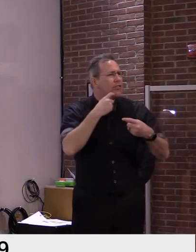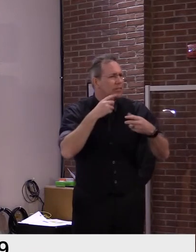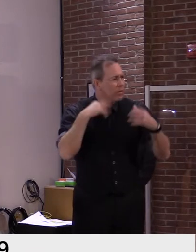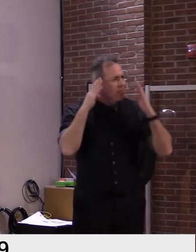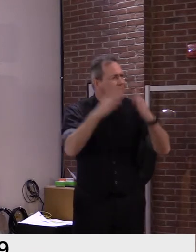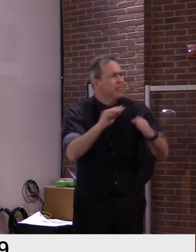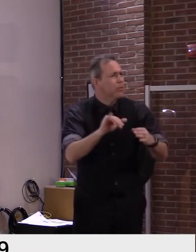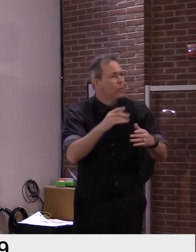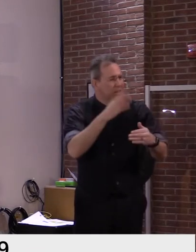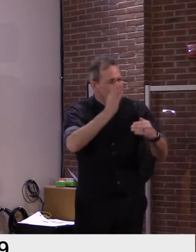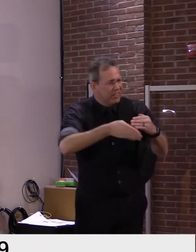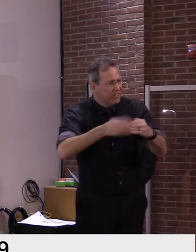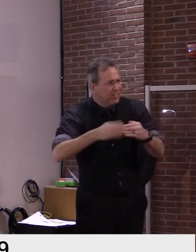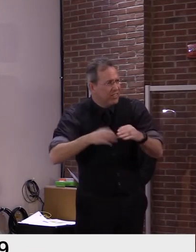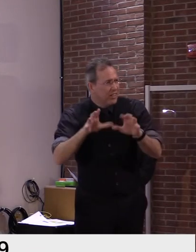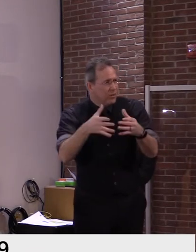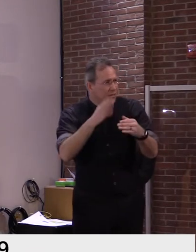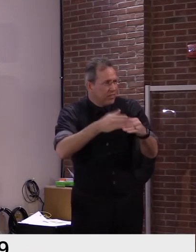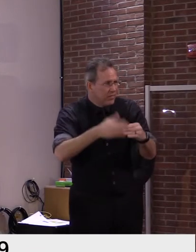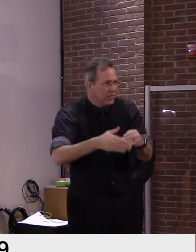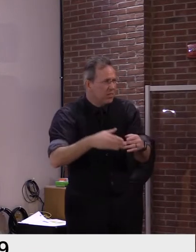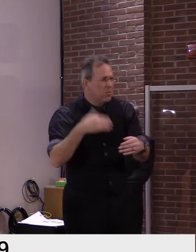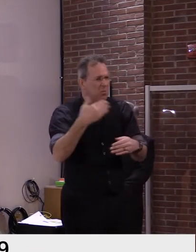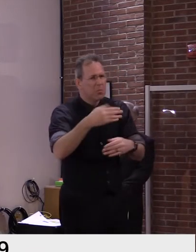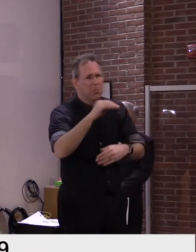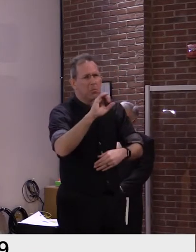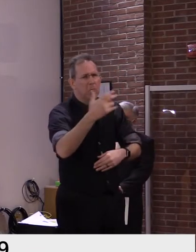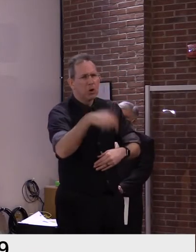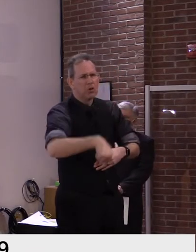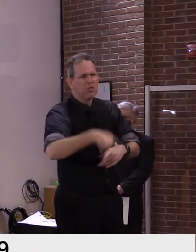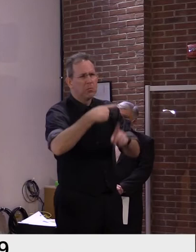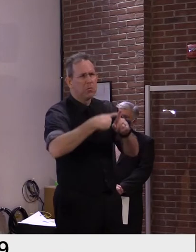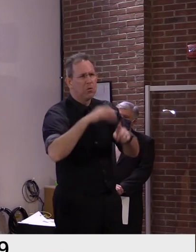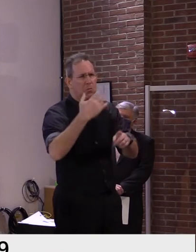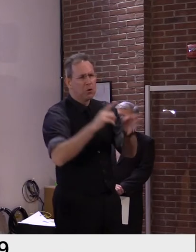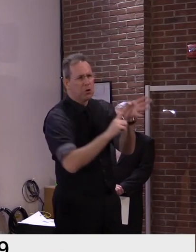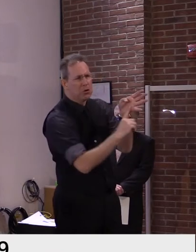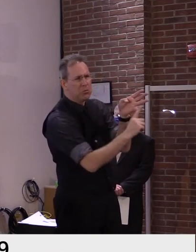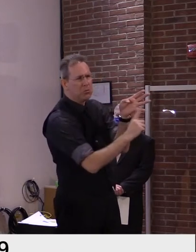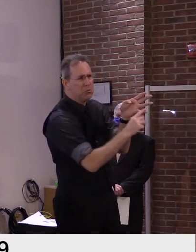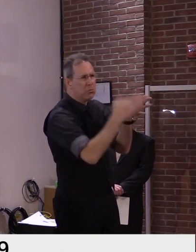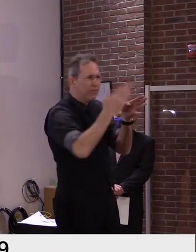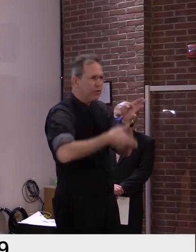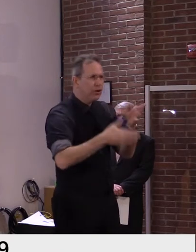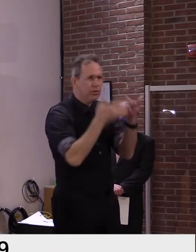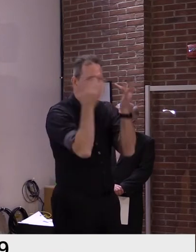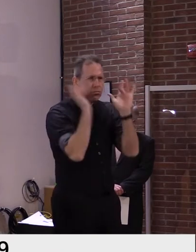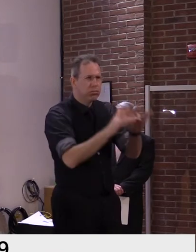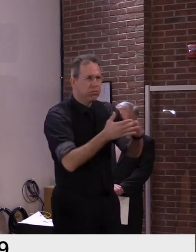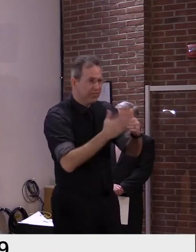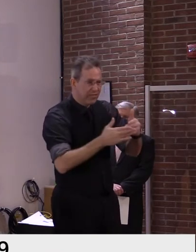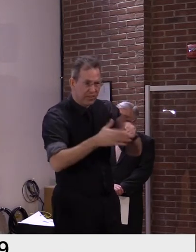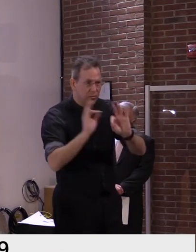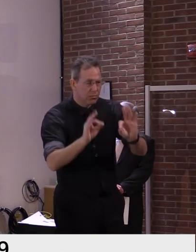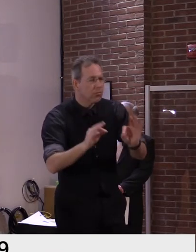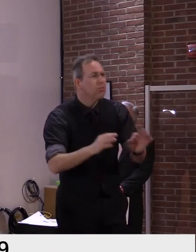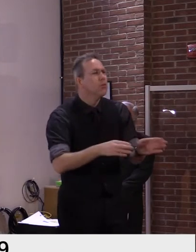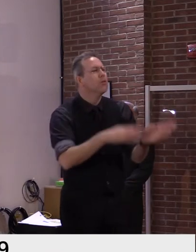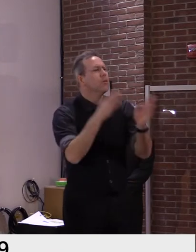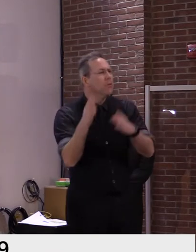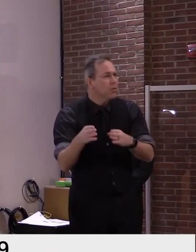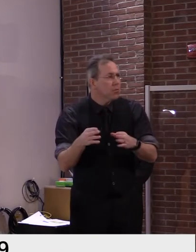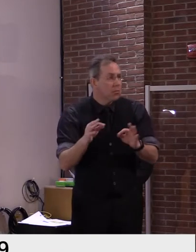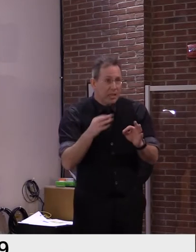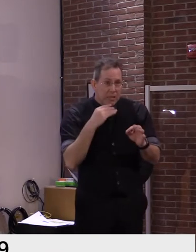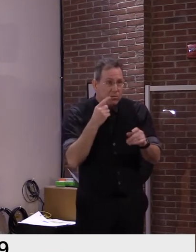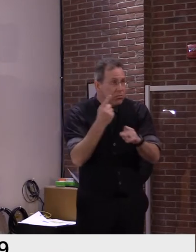we'll move back and do something different and maybe be able to go on a parallel path with our age banding